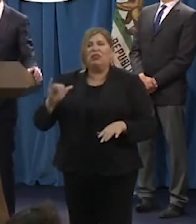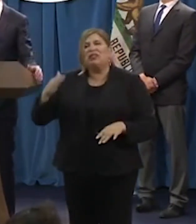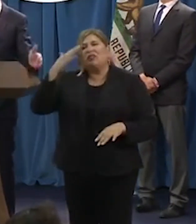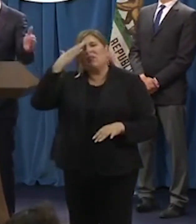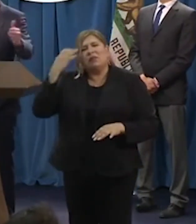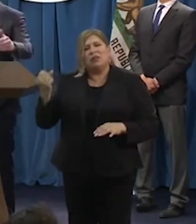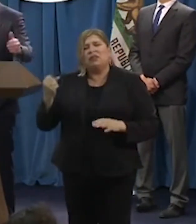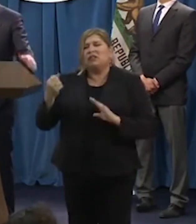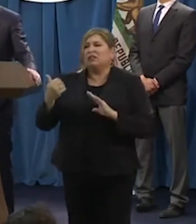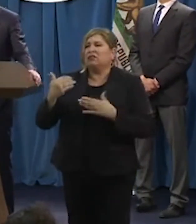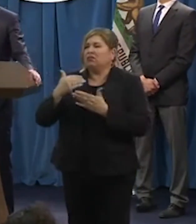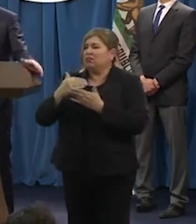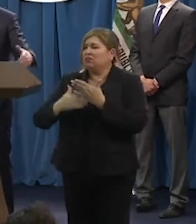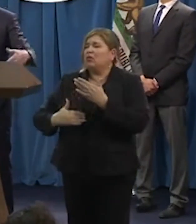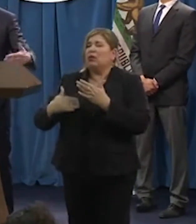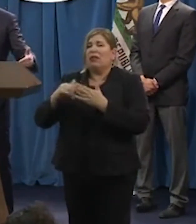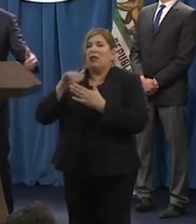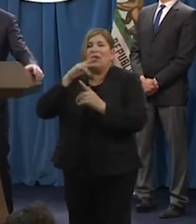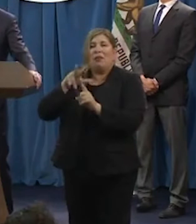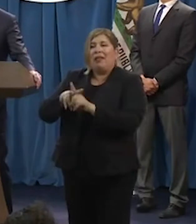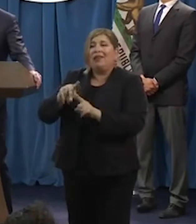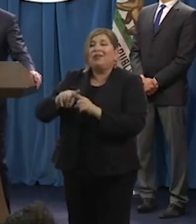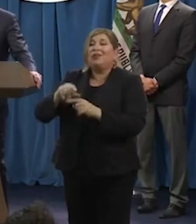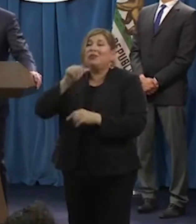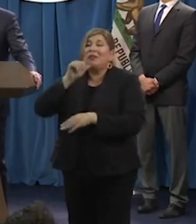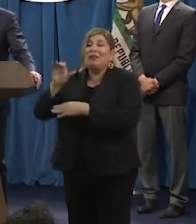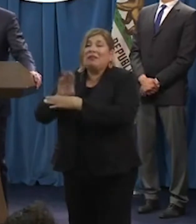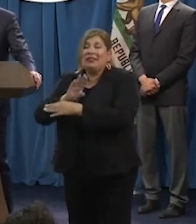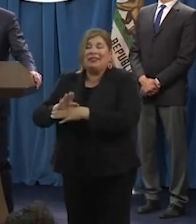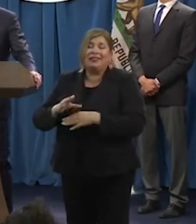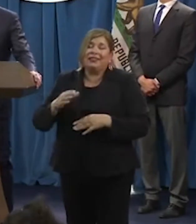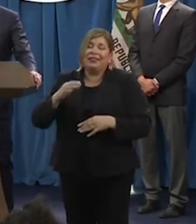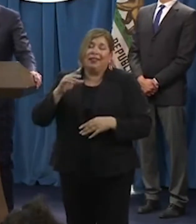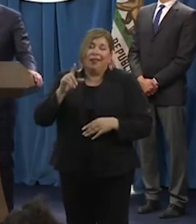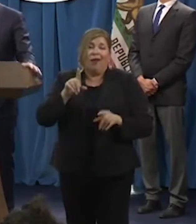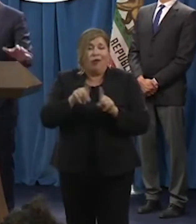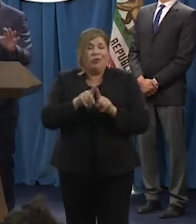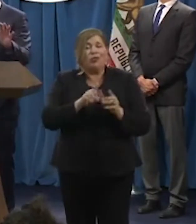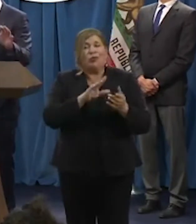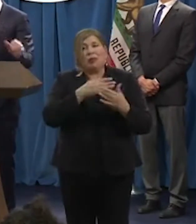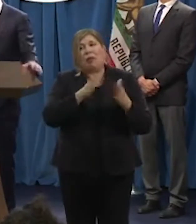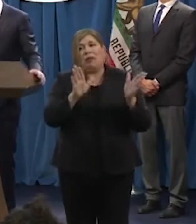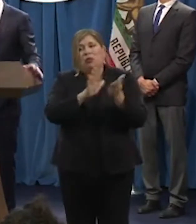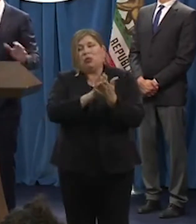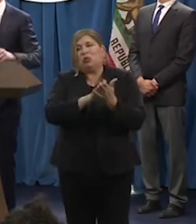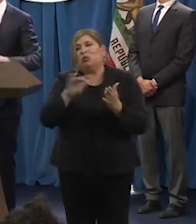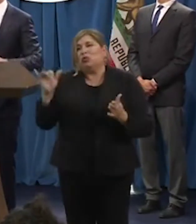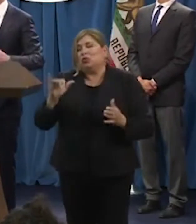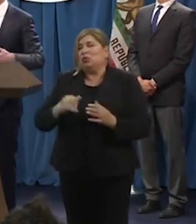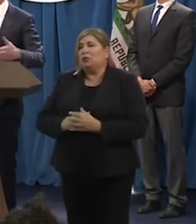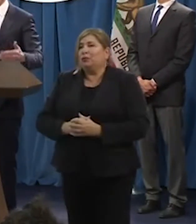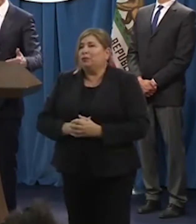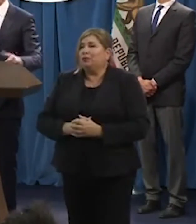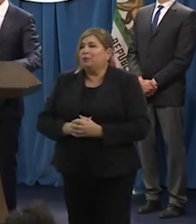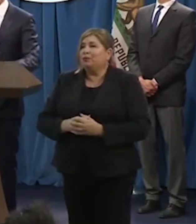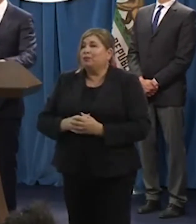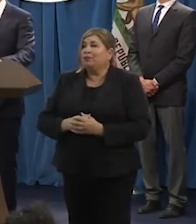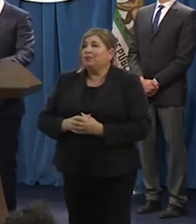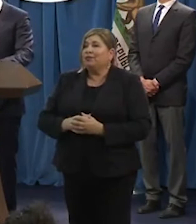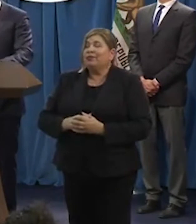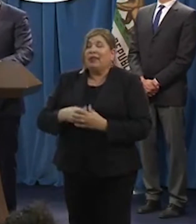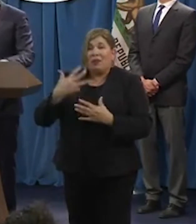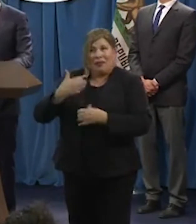That would extend to the private sector workforce, not just our public schools as well. So just want to be clear on that, because we have